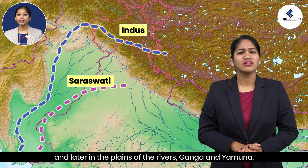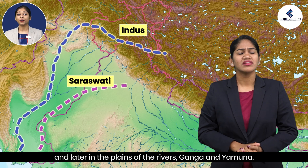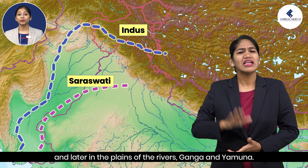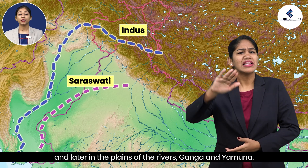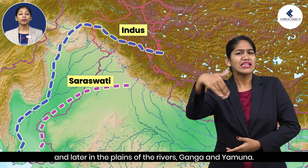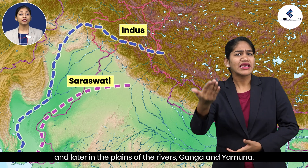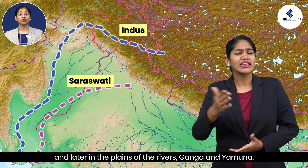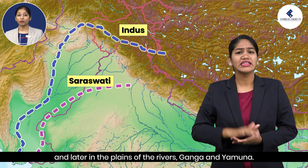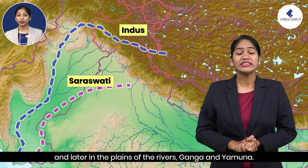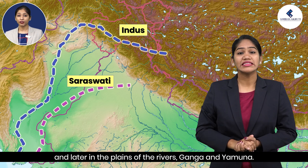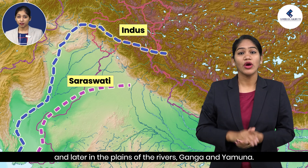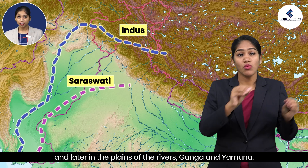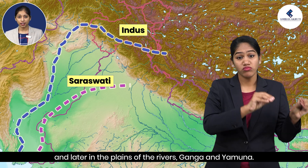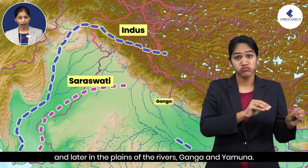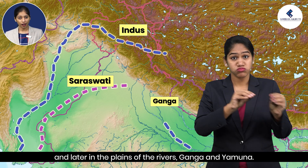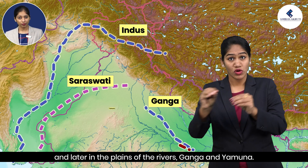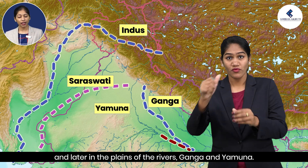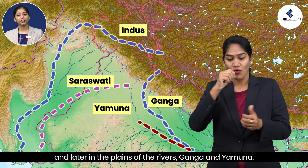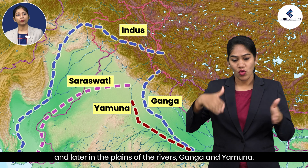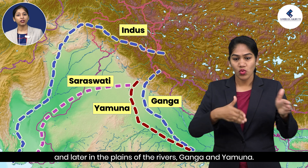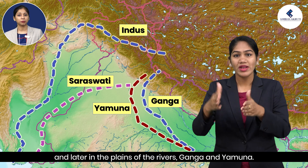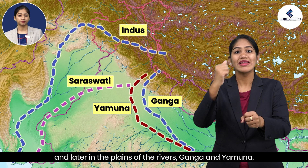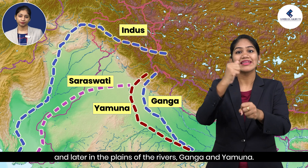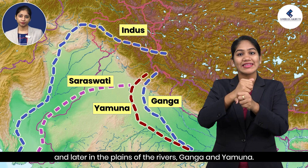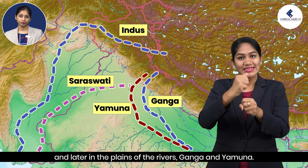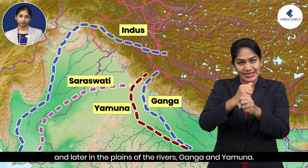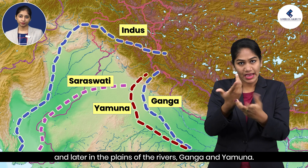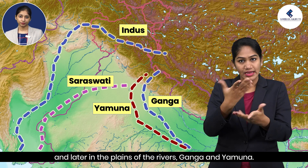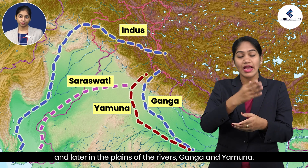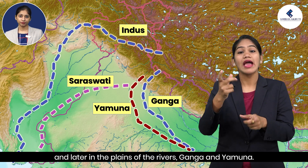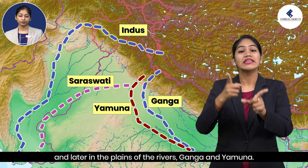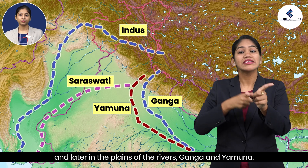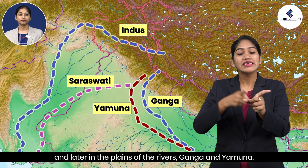And later in the plains of the rivers Ganga and Yamuna.